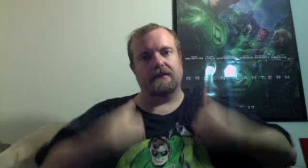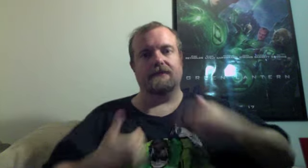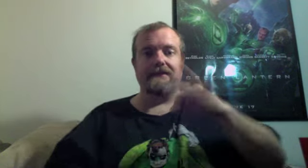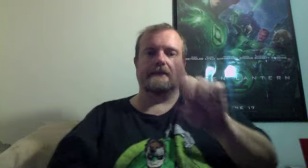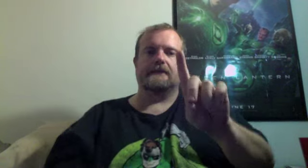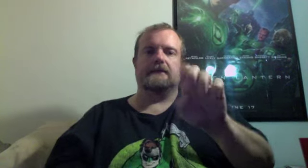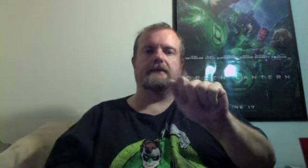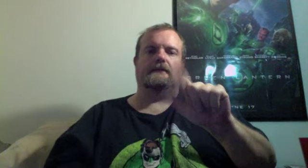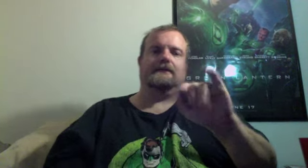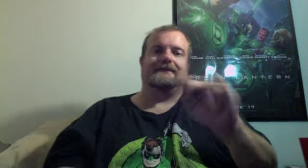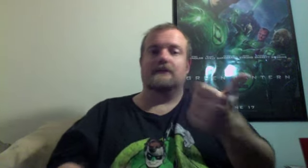move faster.